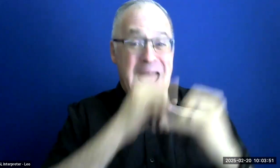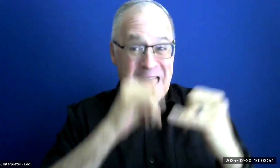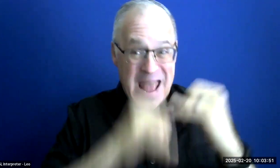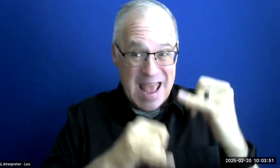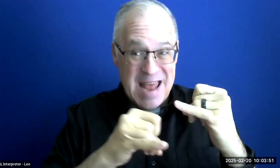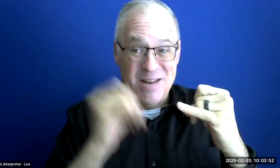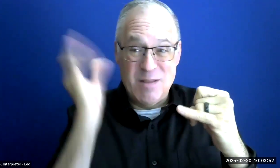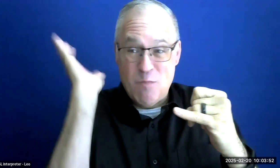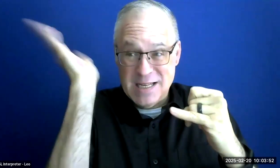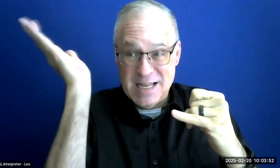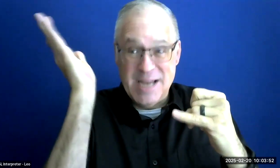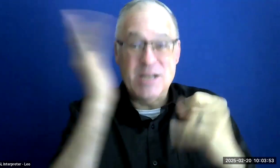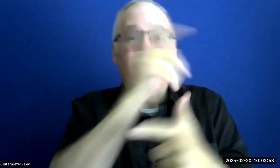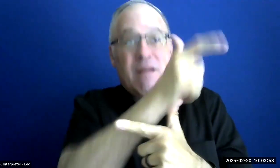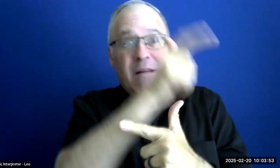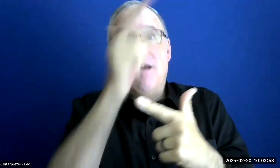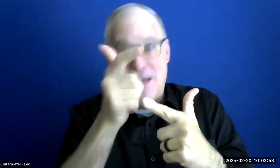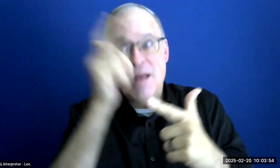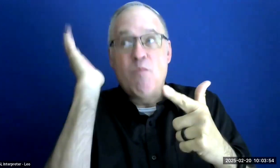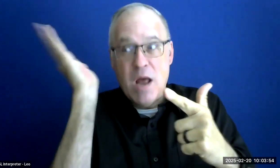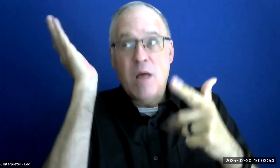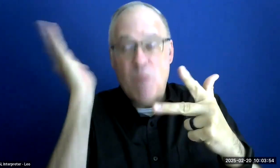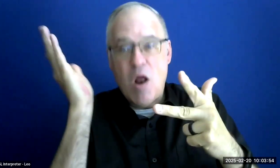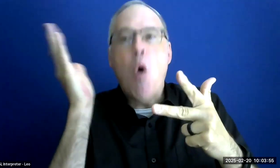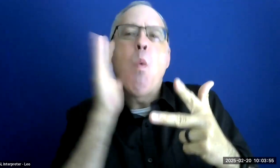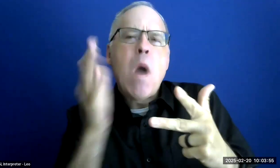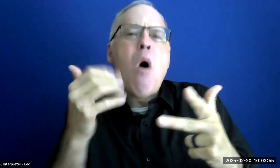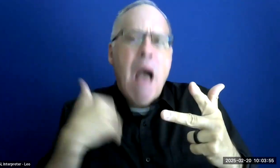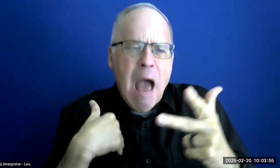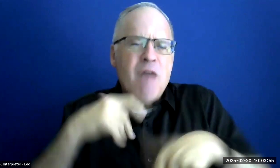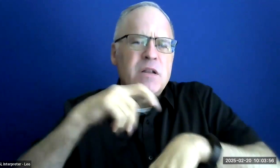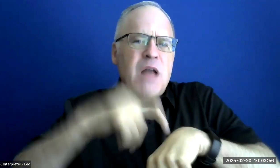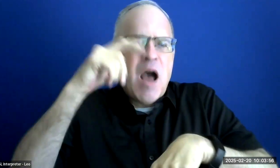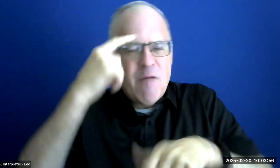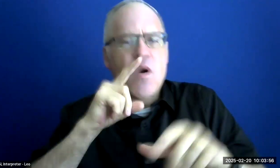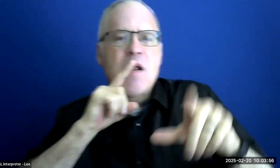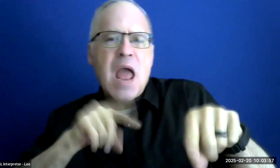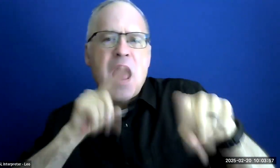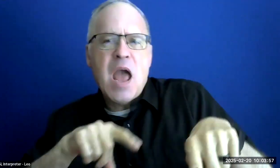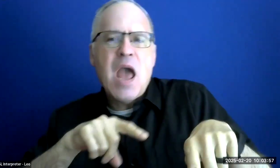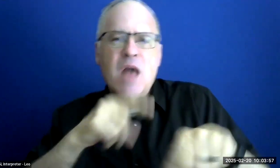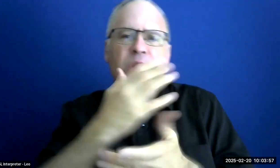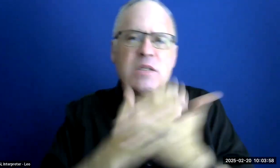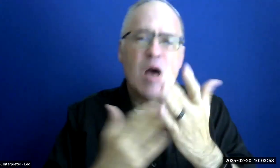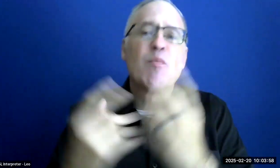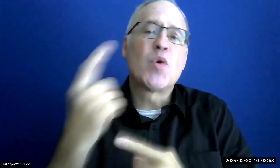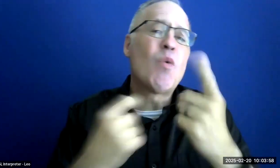of the presentations. Again, we'll try to answer as many questions as time